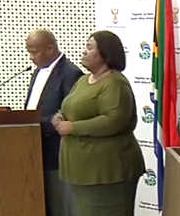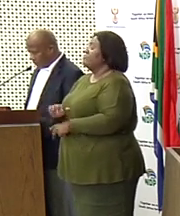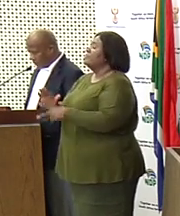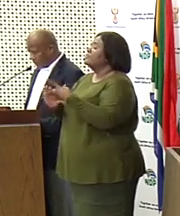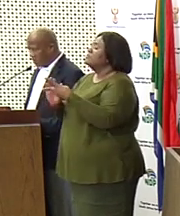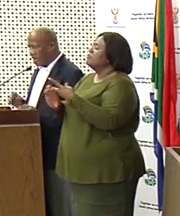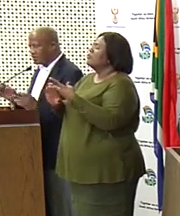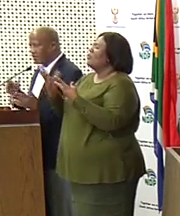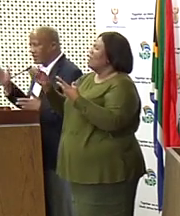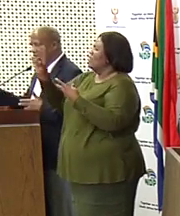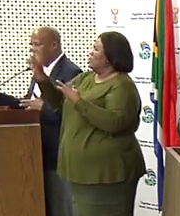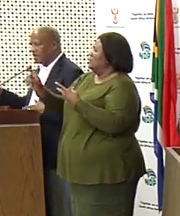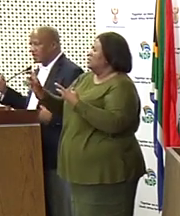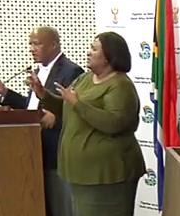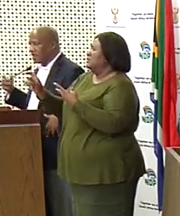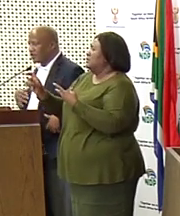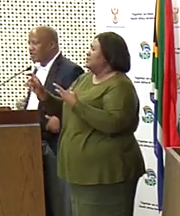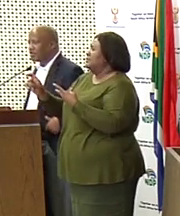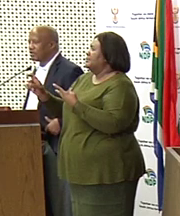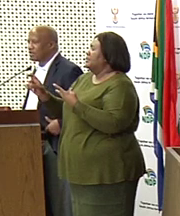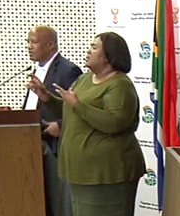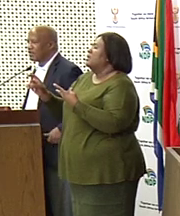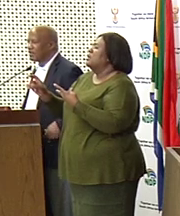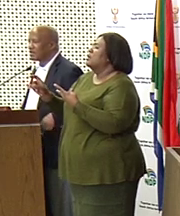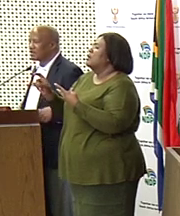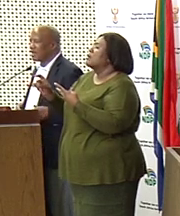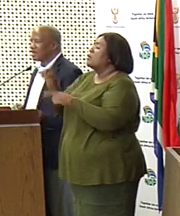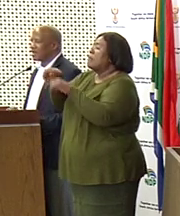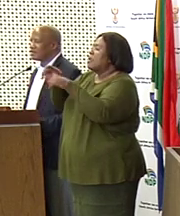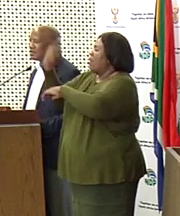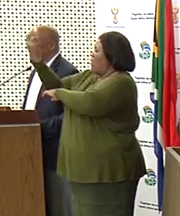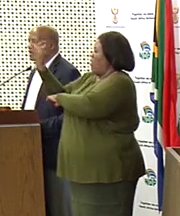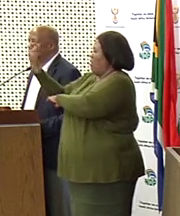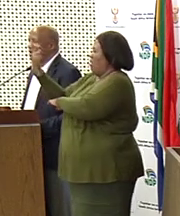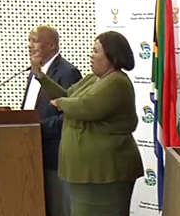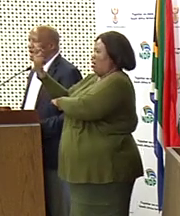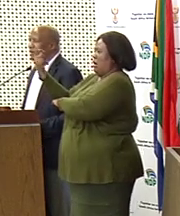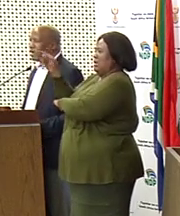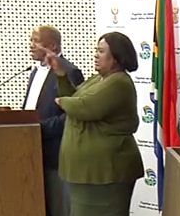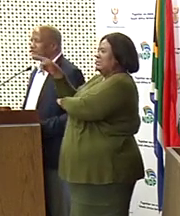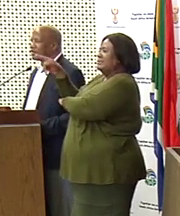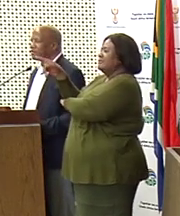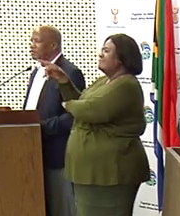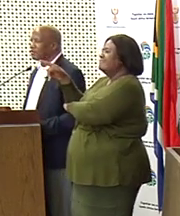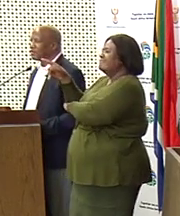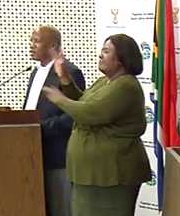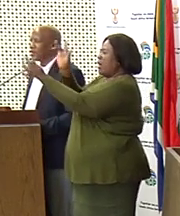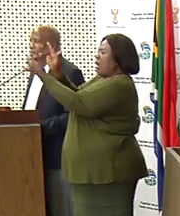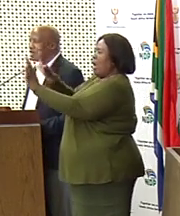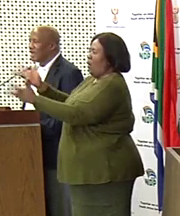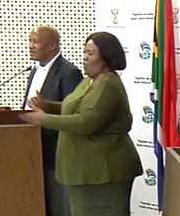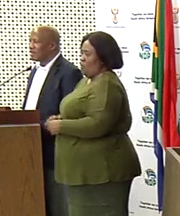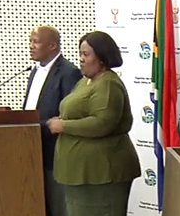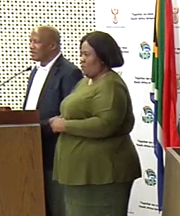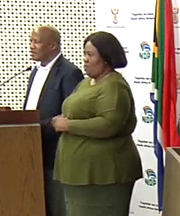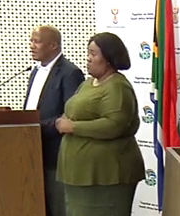Secondly, there was a question, how do we reach out to people in the rural areas? Apart from